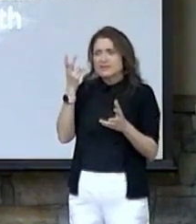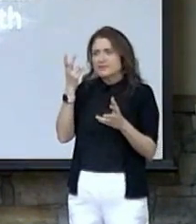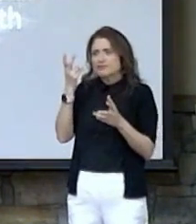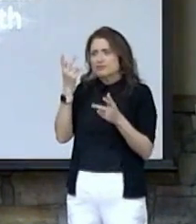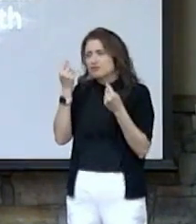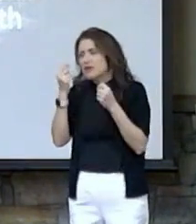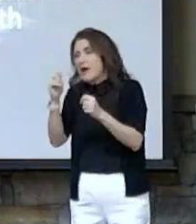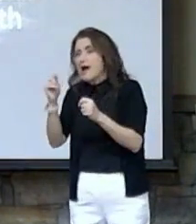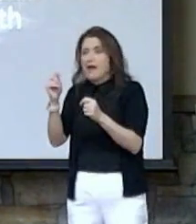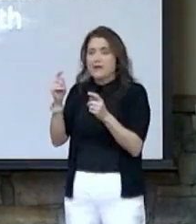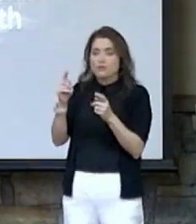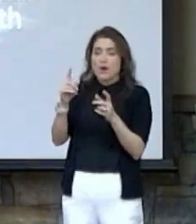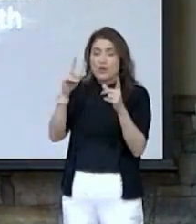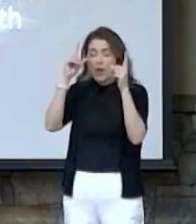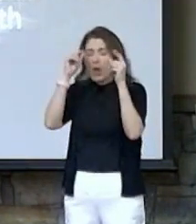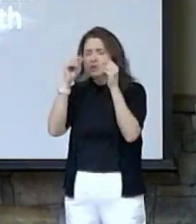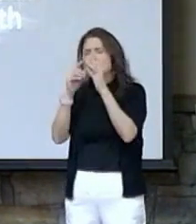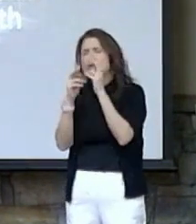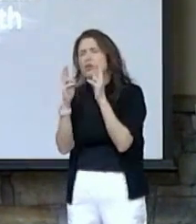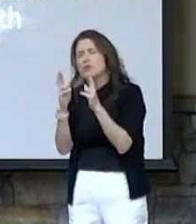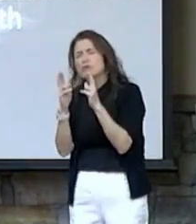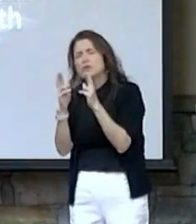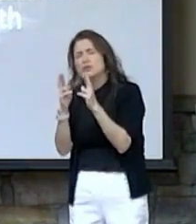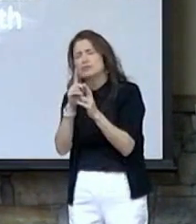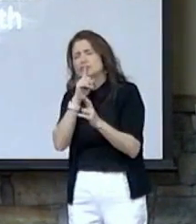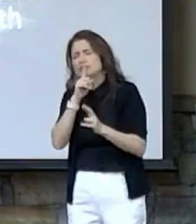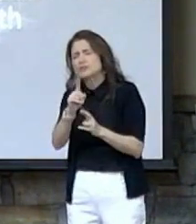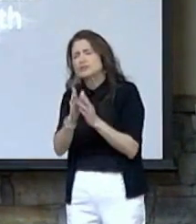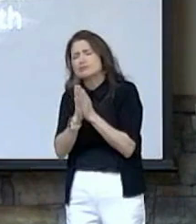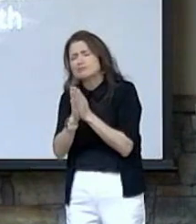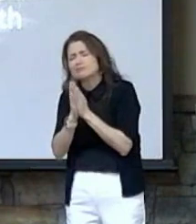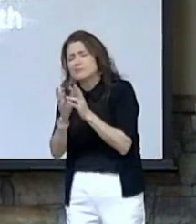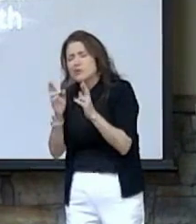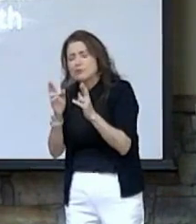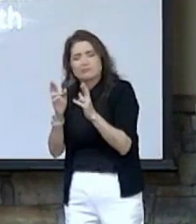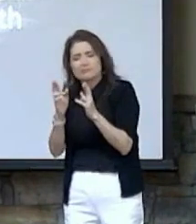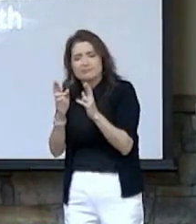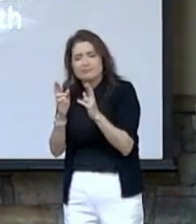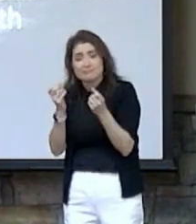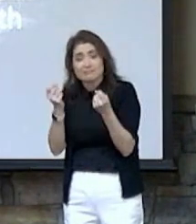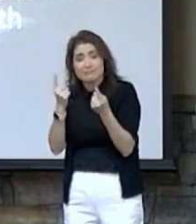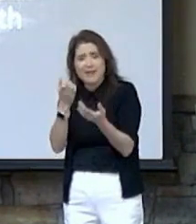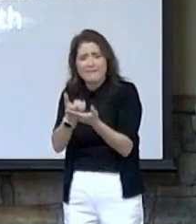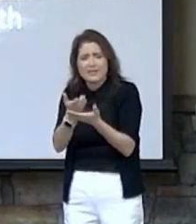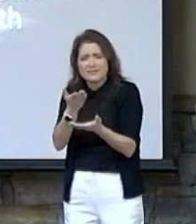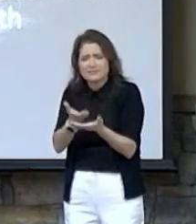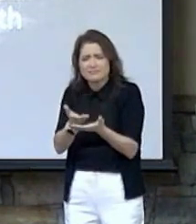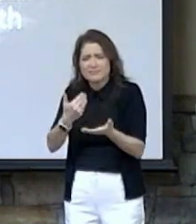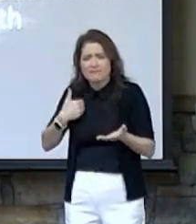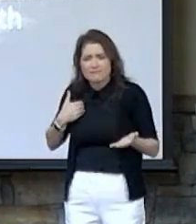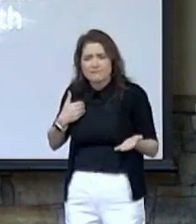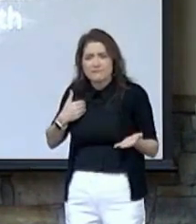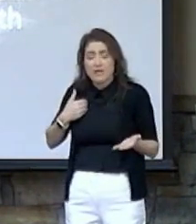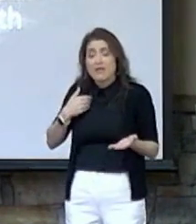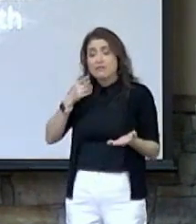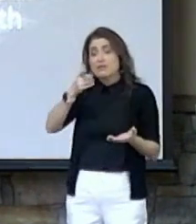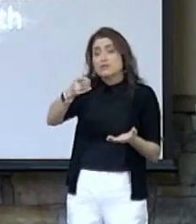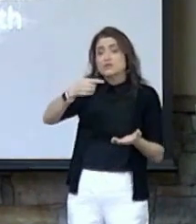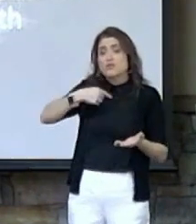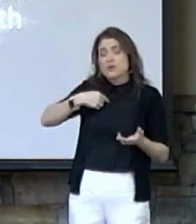close our eyes and say, I hope this is true. You see, there's evidence that you and I can